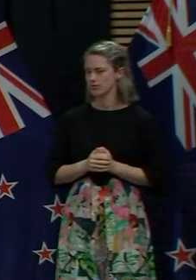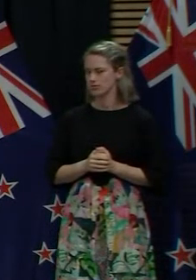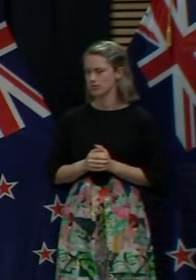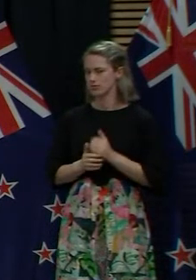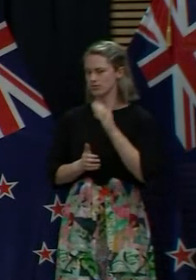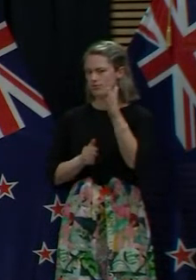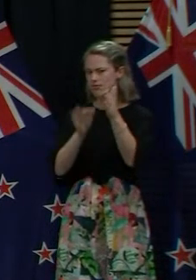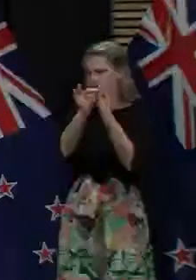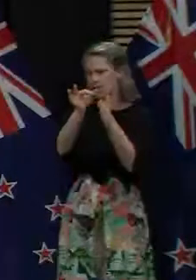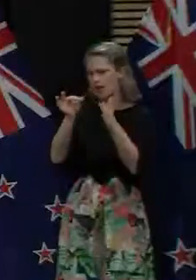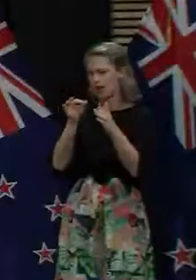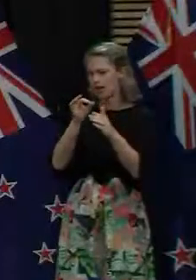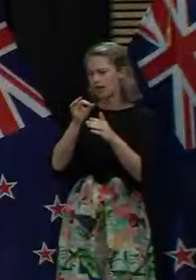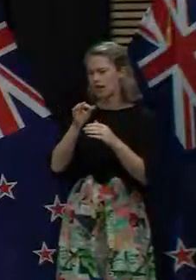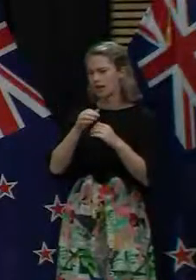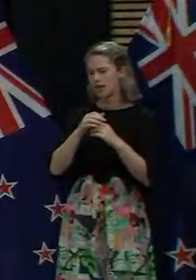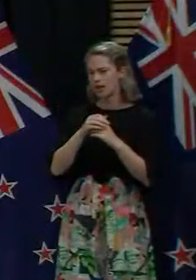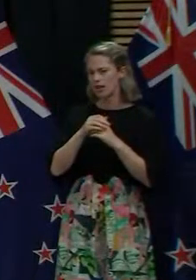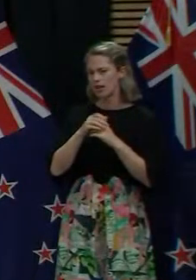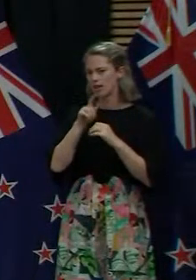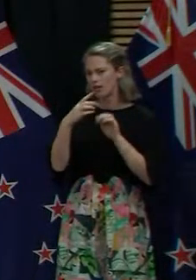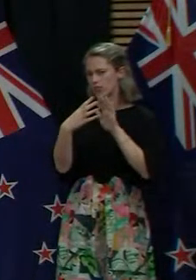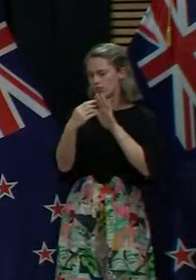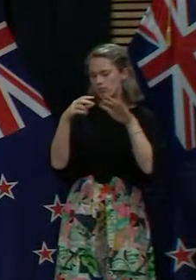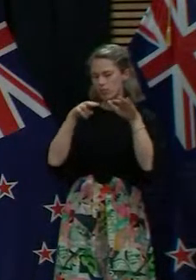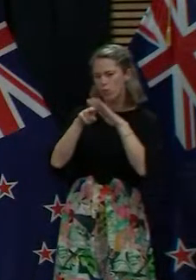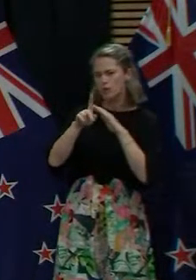the impact on sort of that is in the modelling of